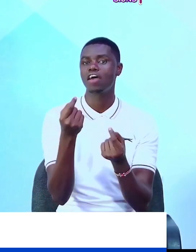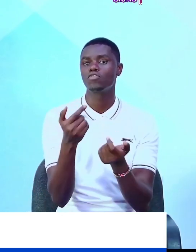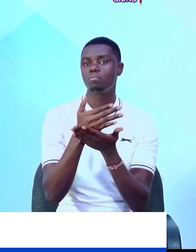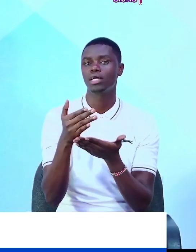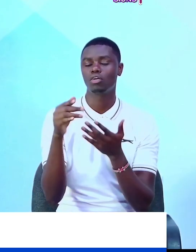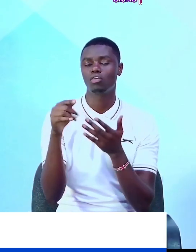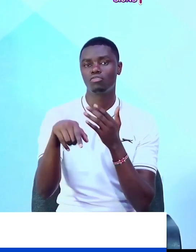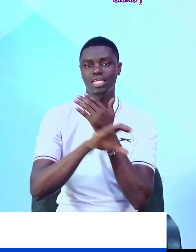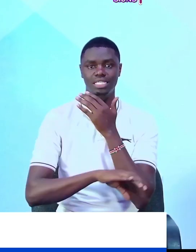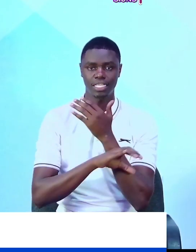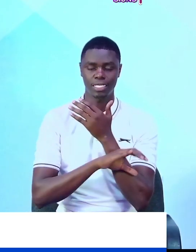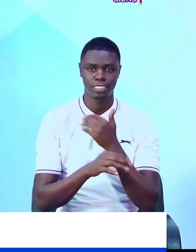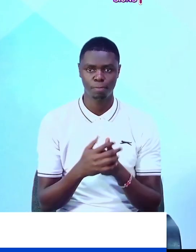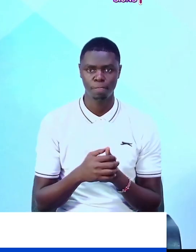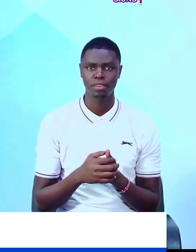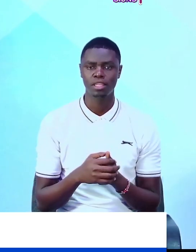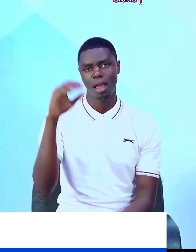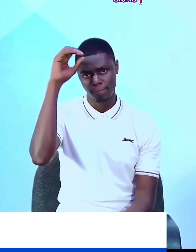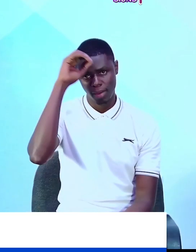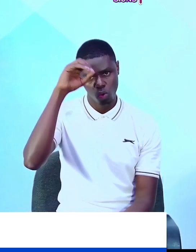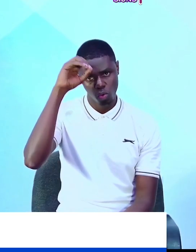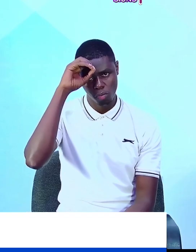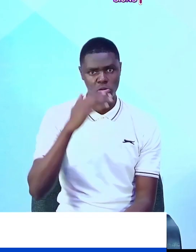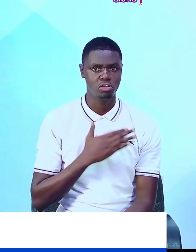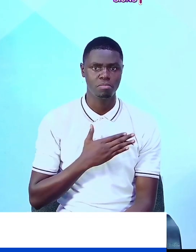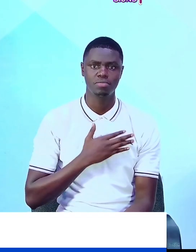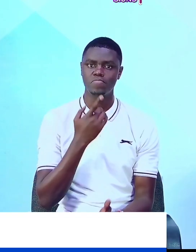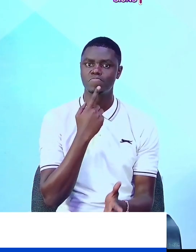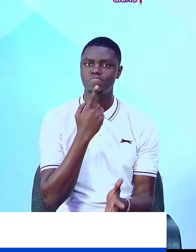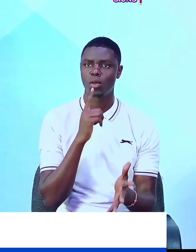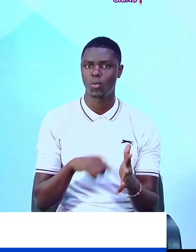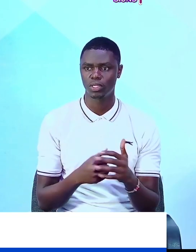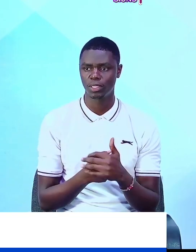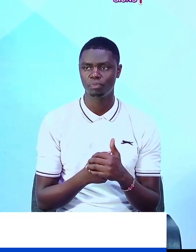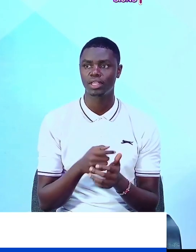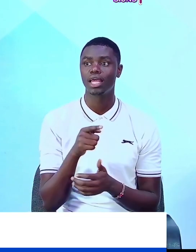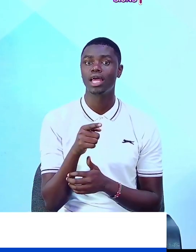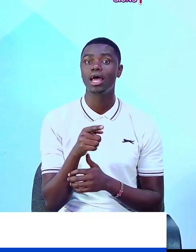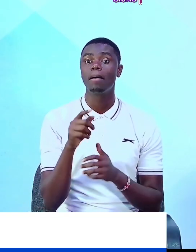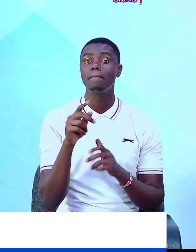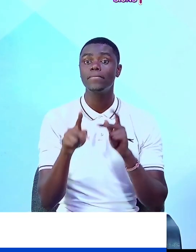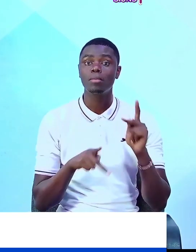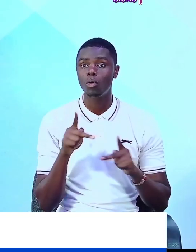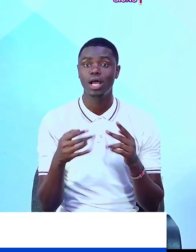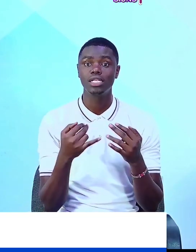country. On my opinion, I would say these people are trying to